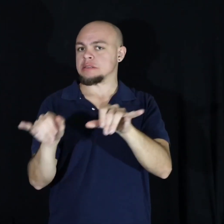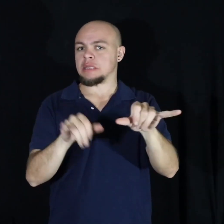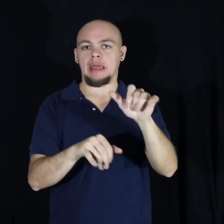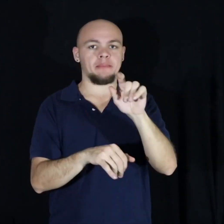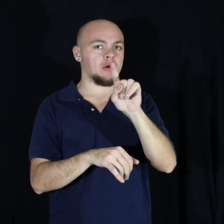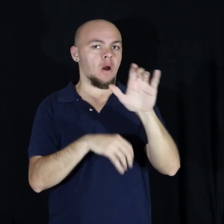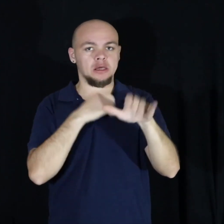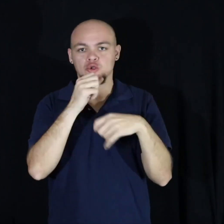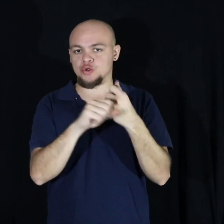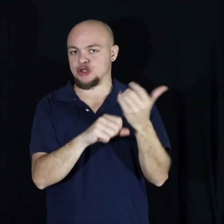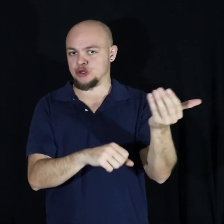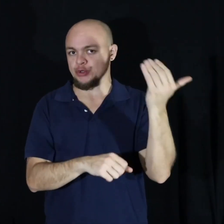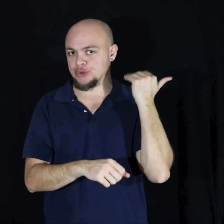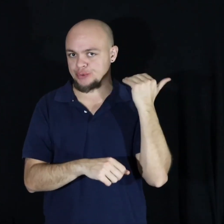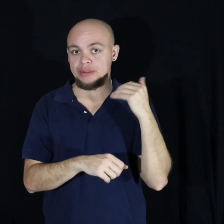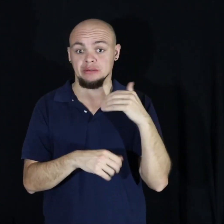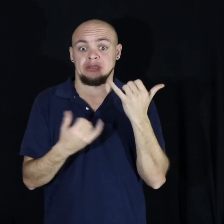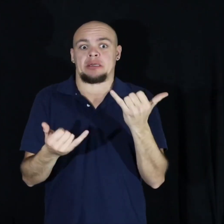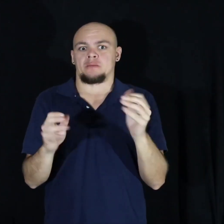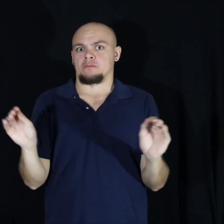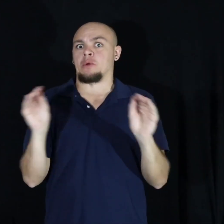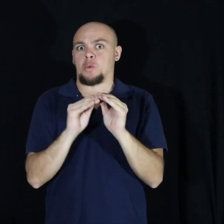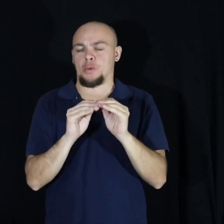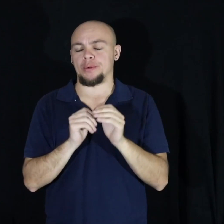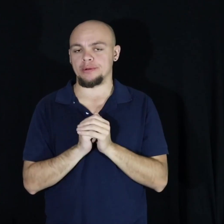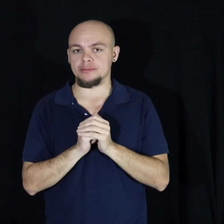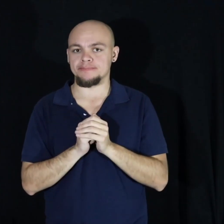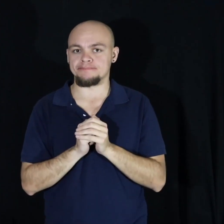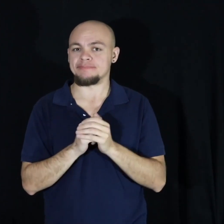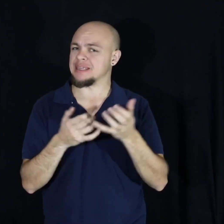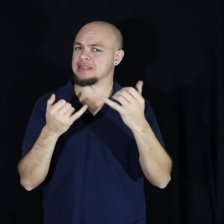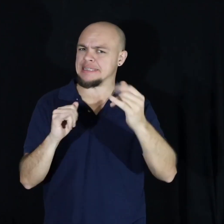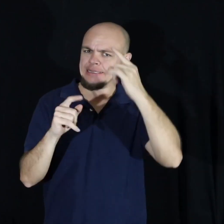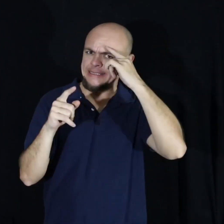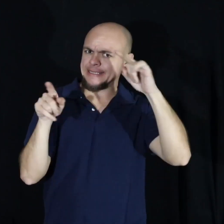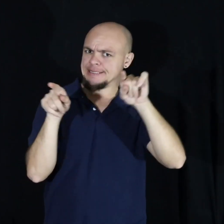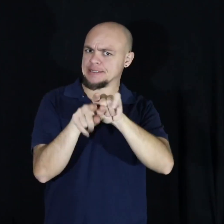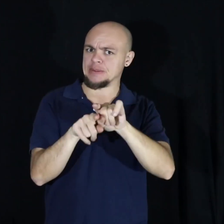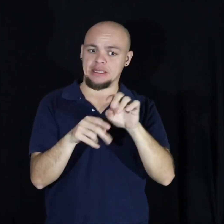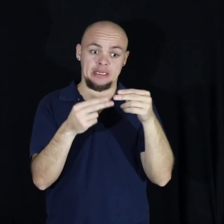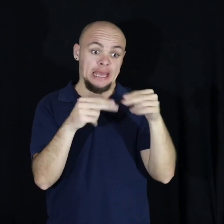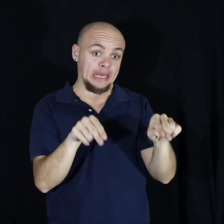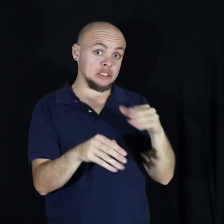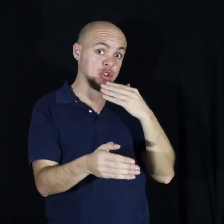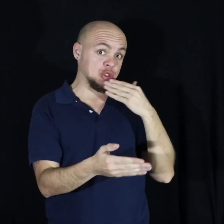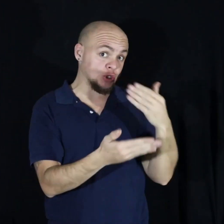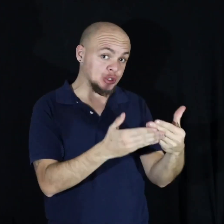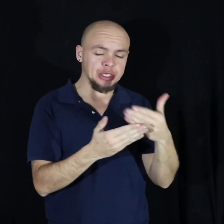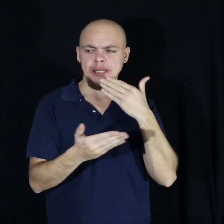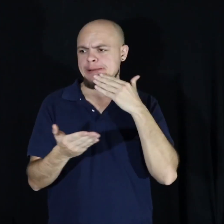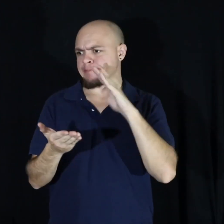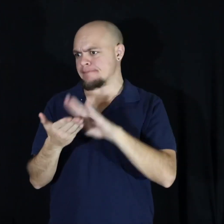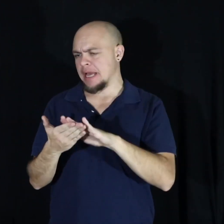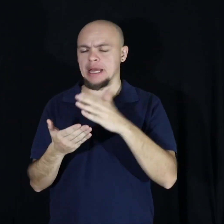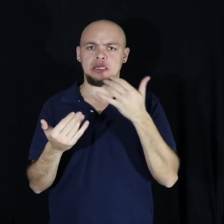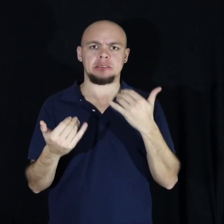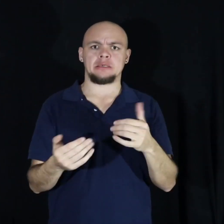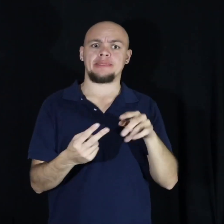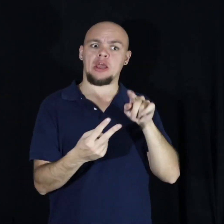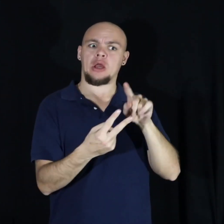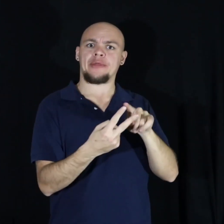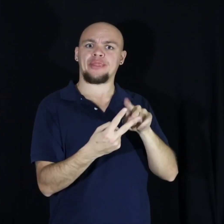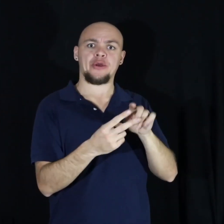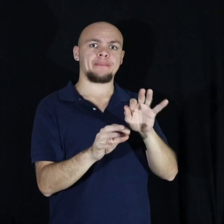ago, if not more so. We still can't agree whether or not eggs are good for us. They're either the